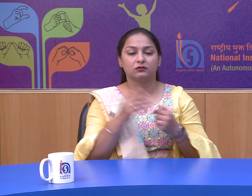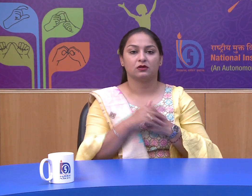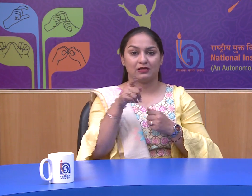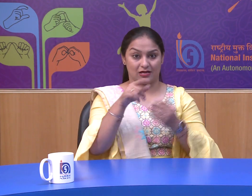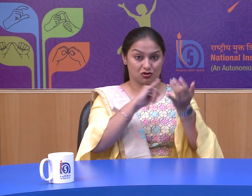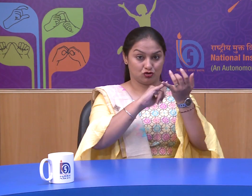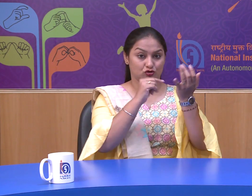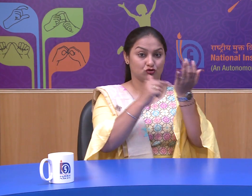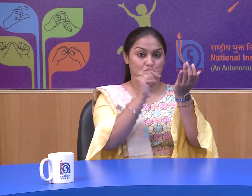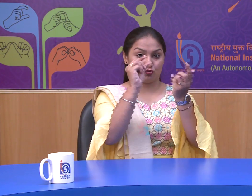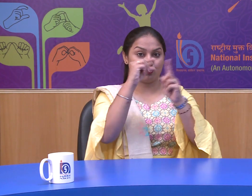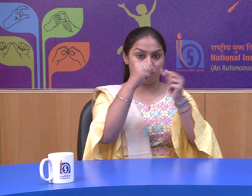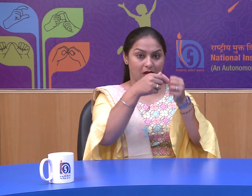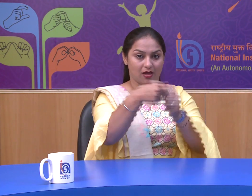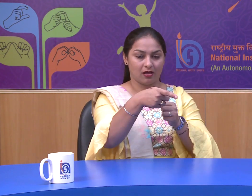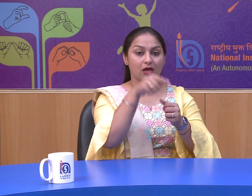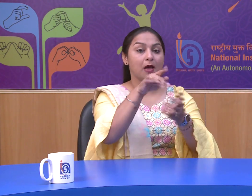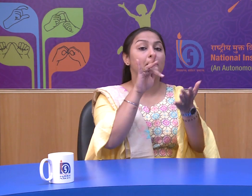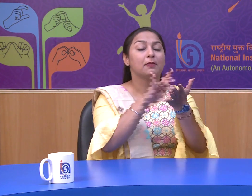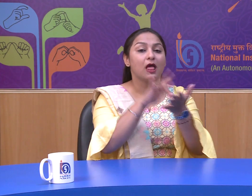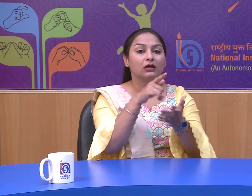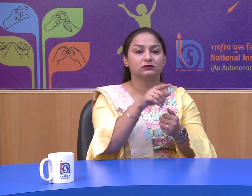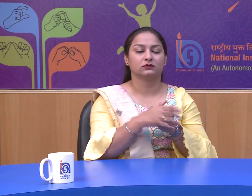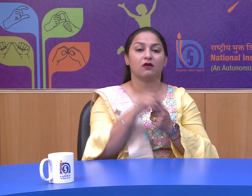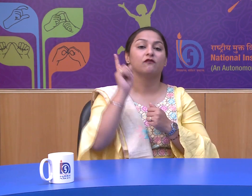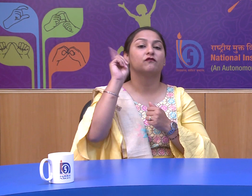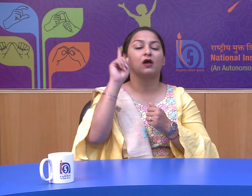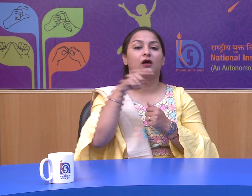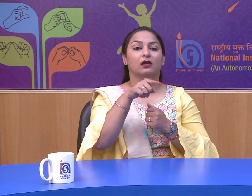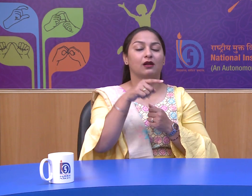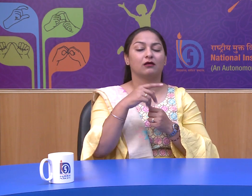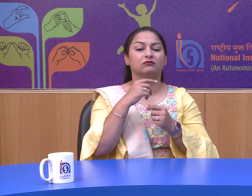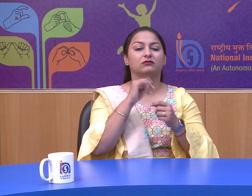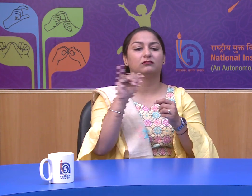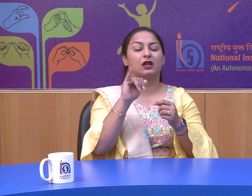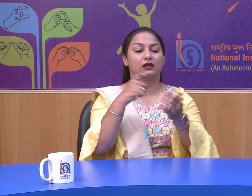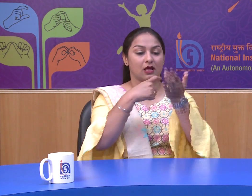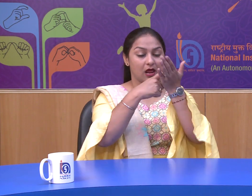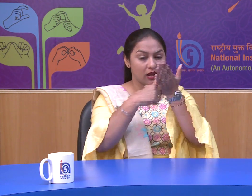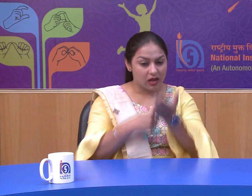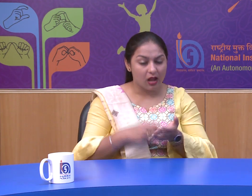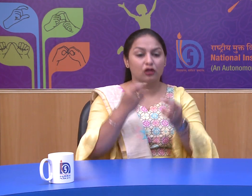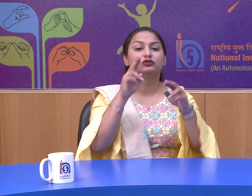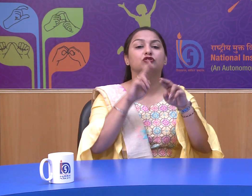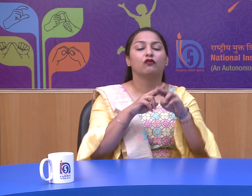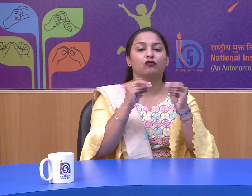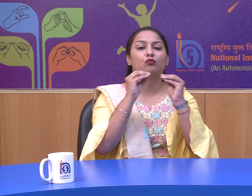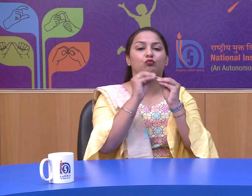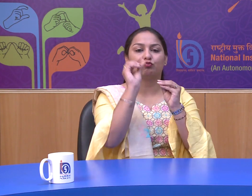stupa is a place where the relics of Buddha were placed